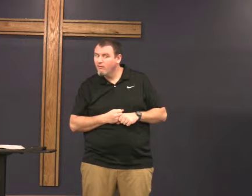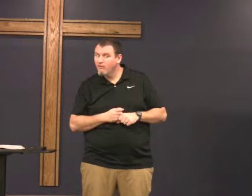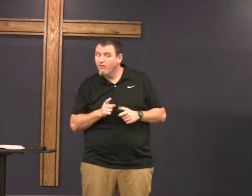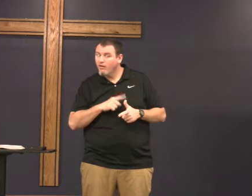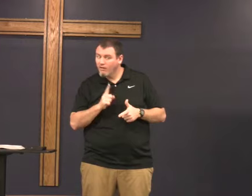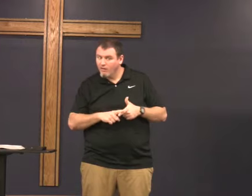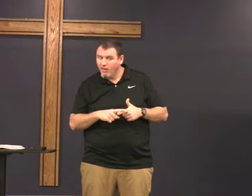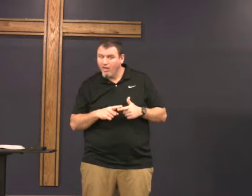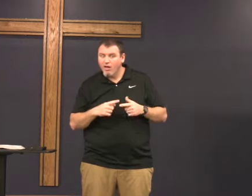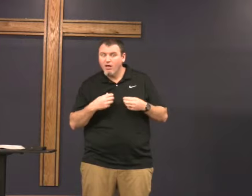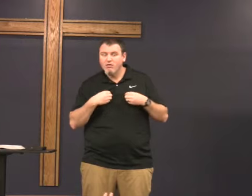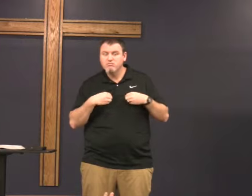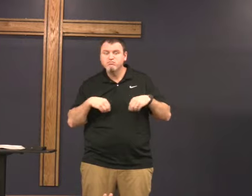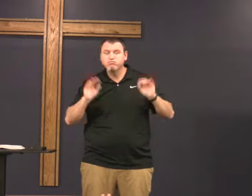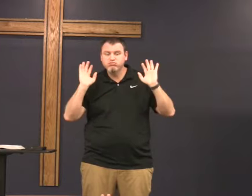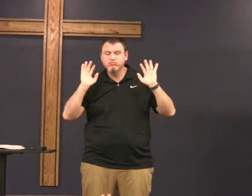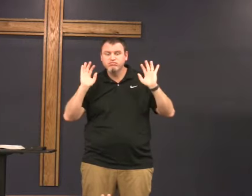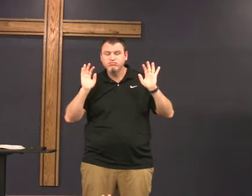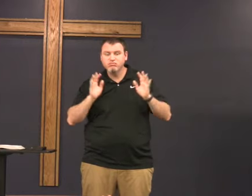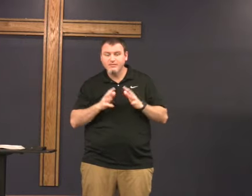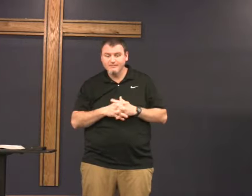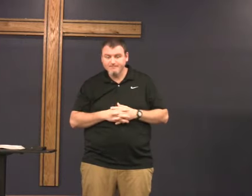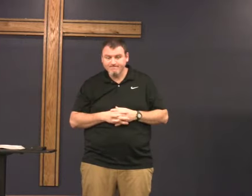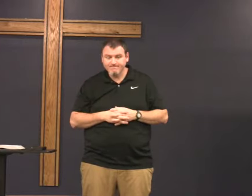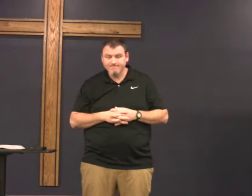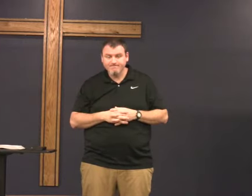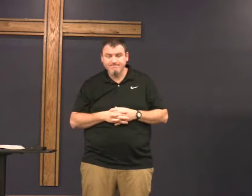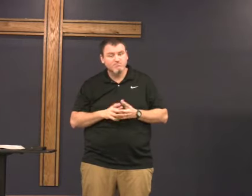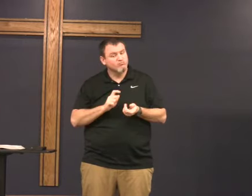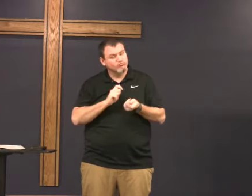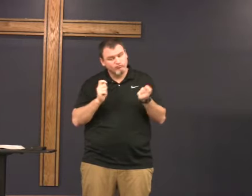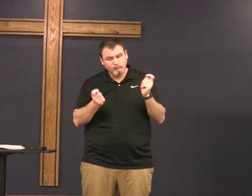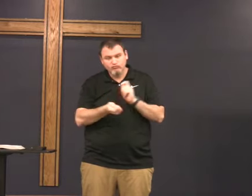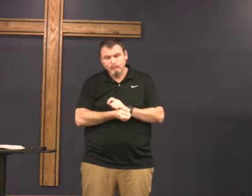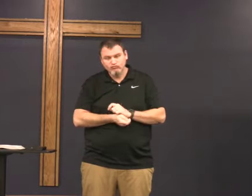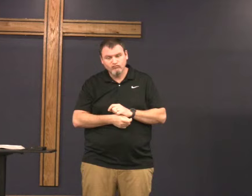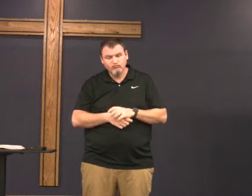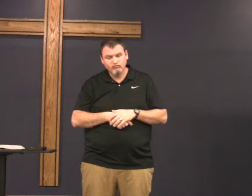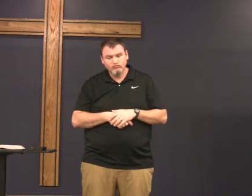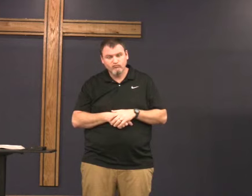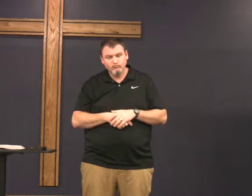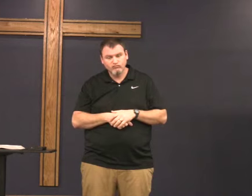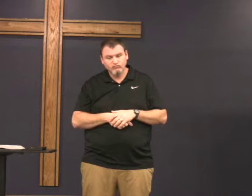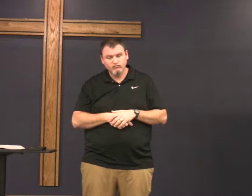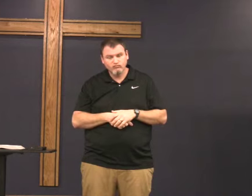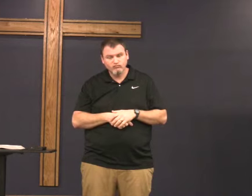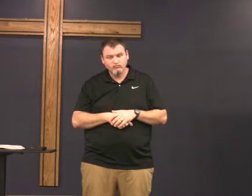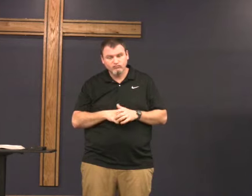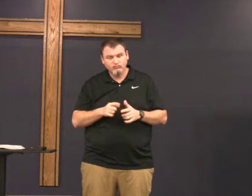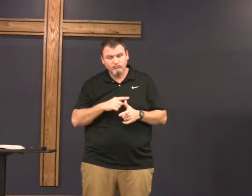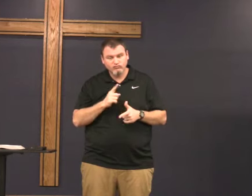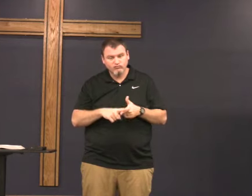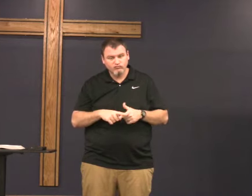He was this way for 7 years, then he surrendered and changed